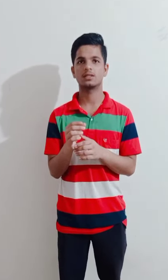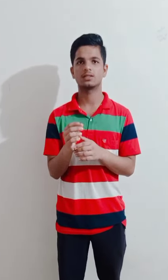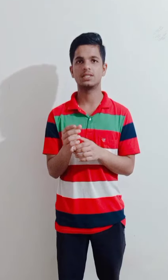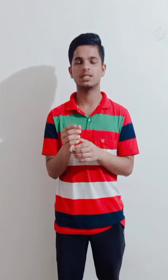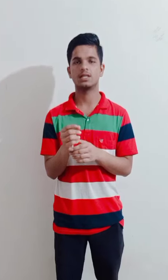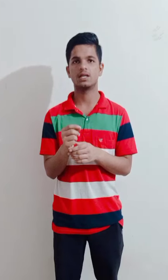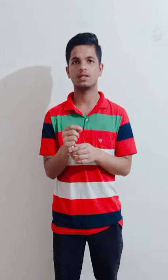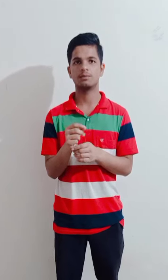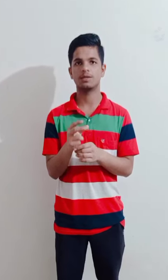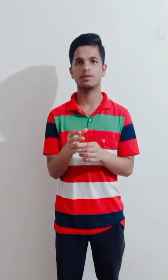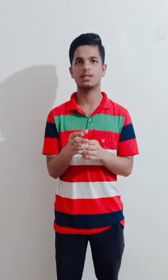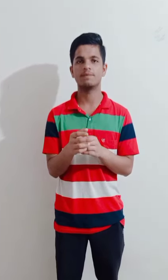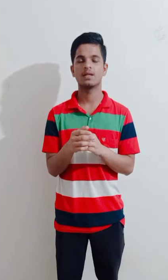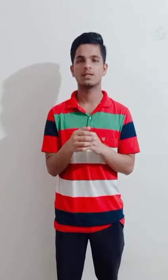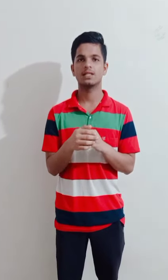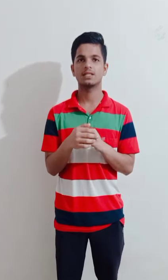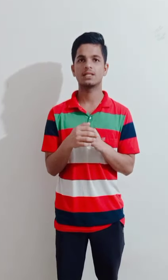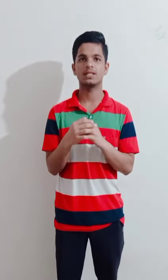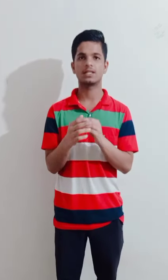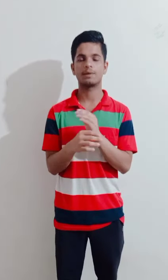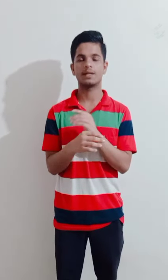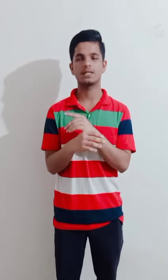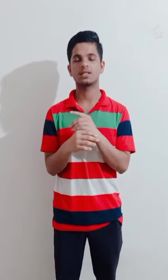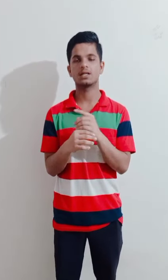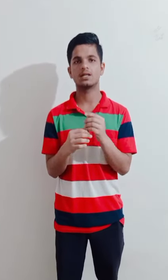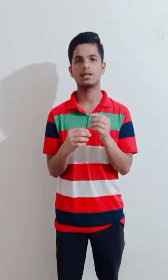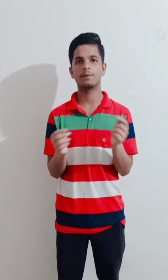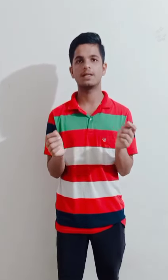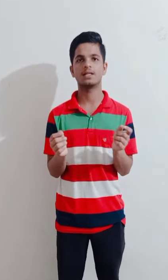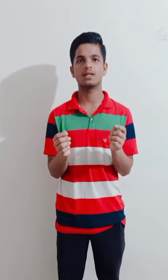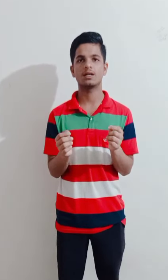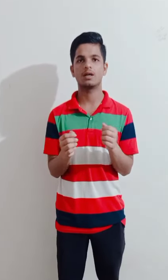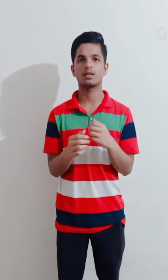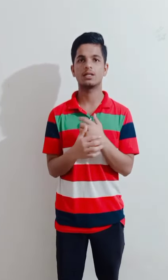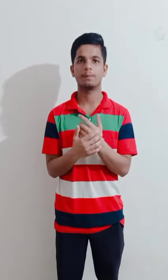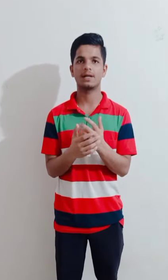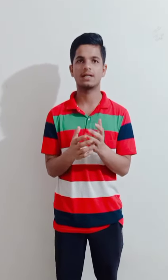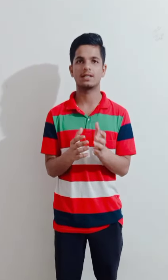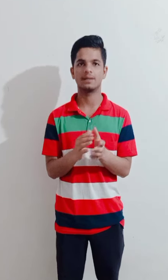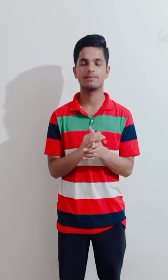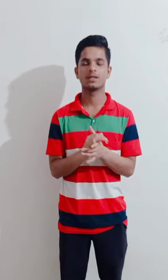third thing in between them, then it repeats repeatedly or infinitely. So